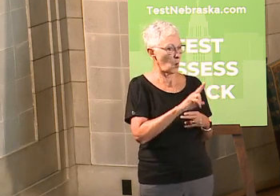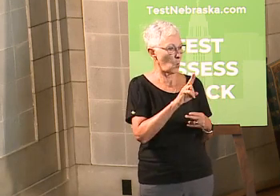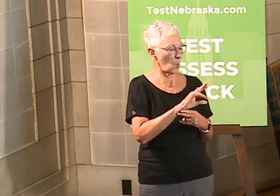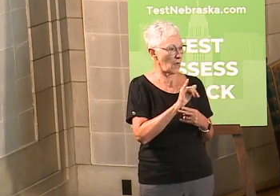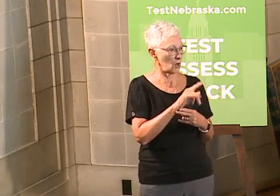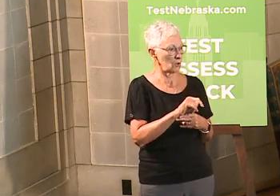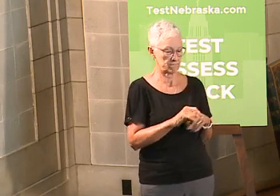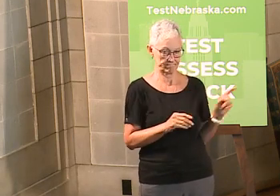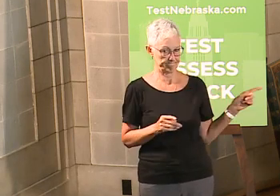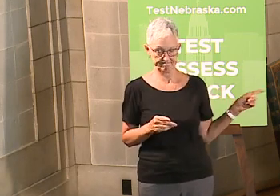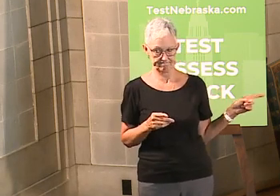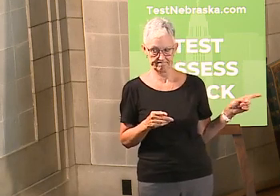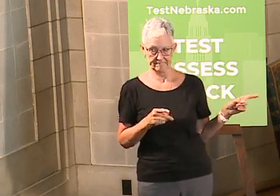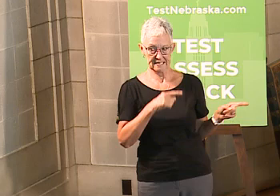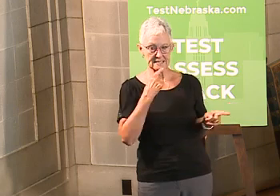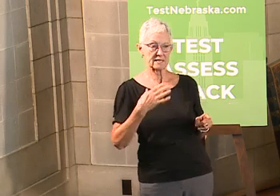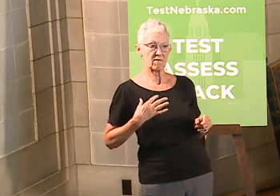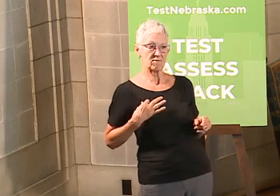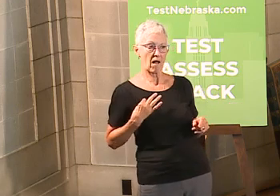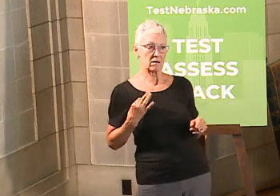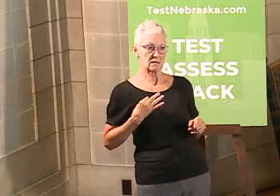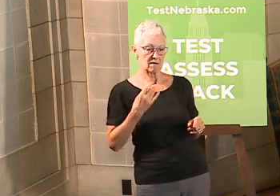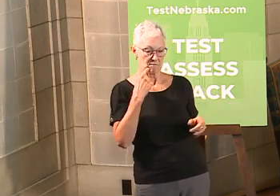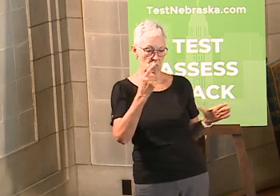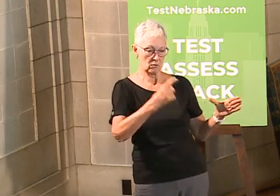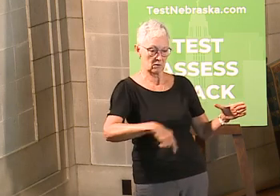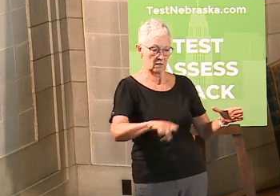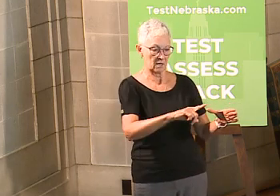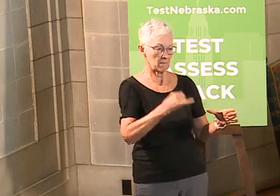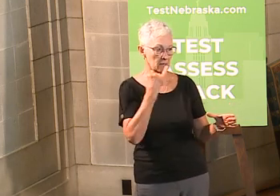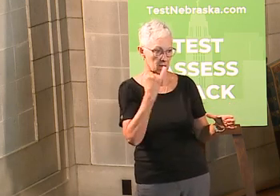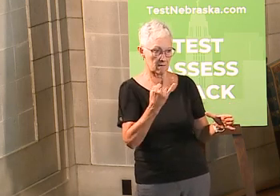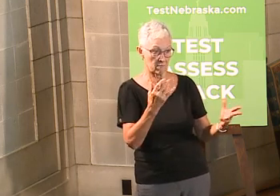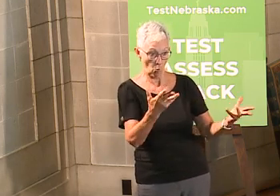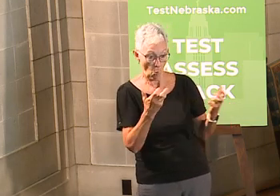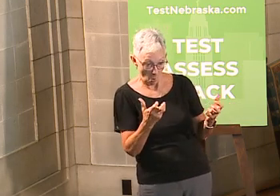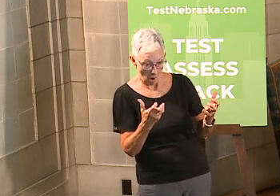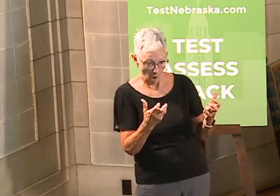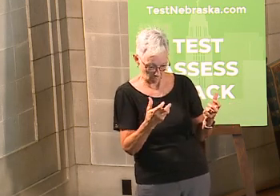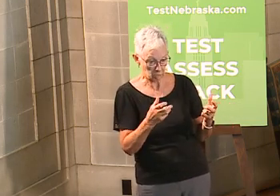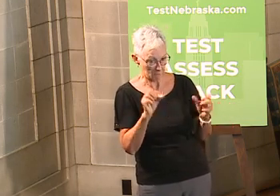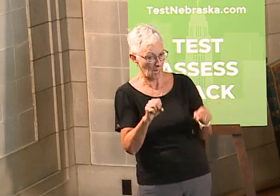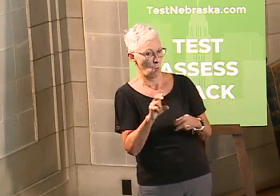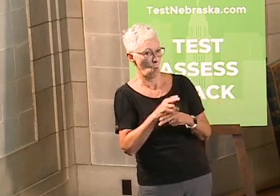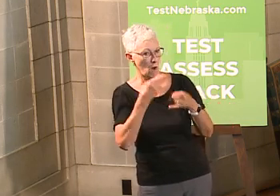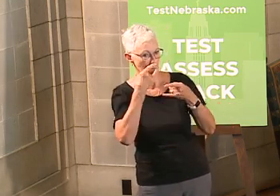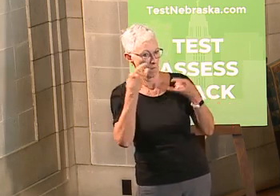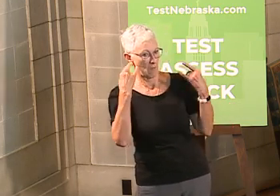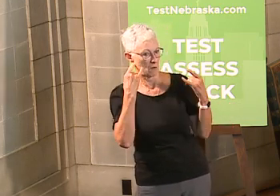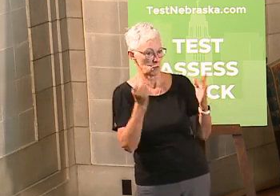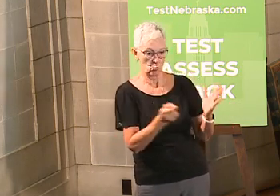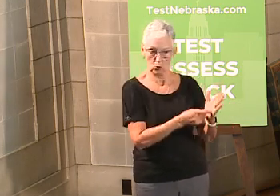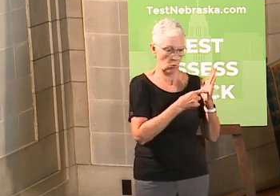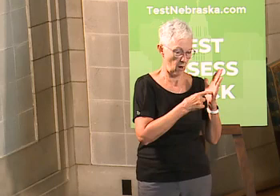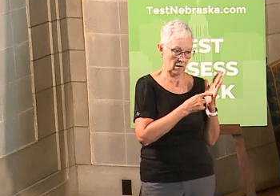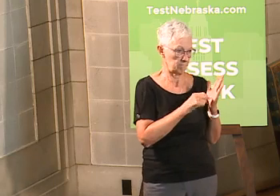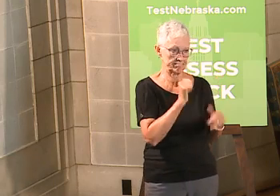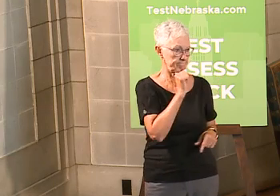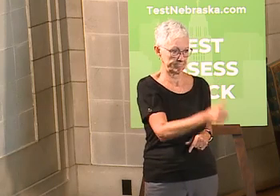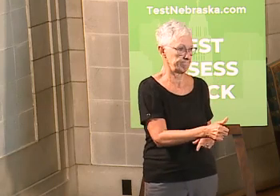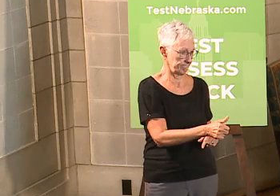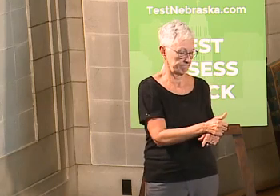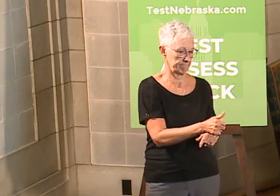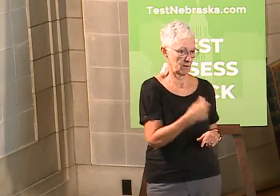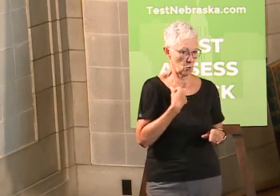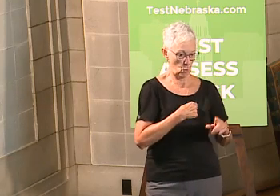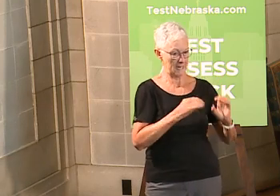We try to do the same sort of thing with them as we do everybody else, try and teach them the rules about 6 feet of distance, wearing masks and so forth.